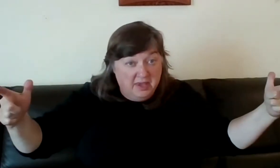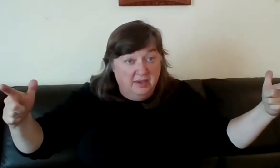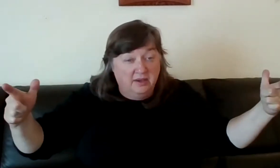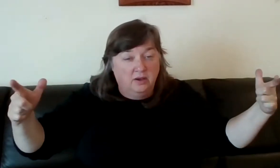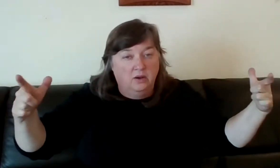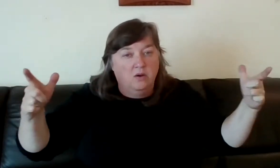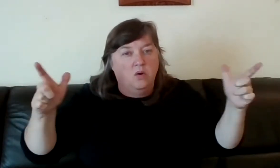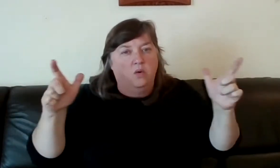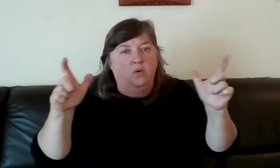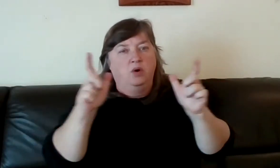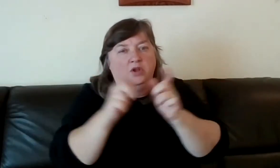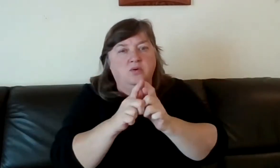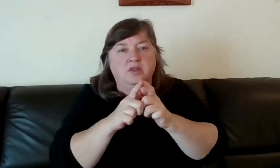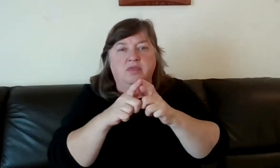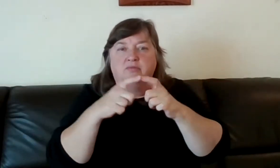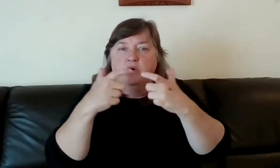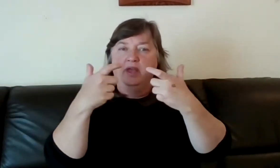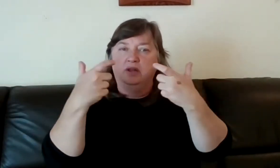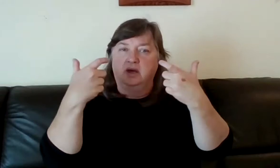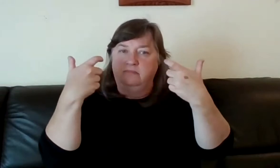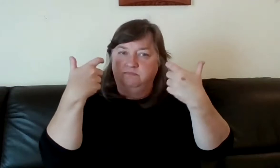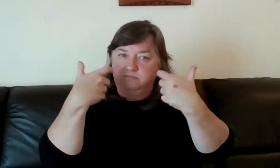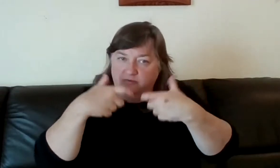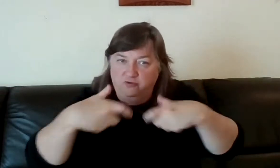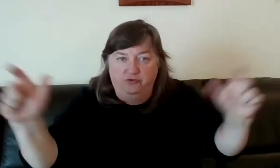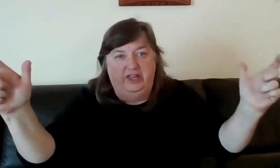big, or you can throw in a flick.